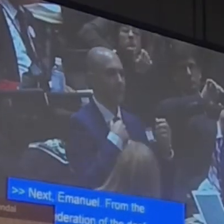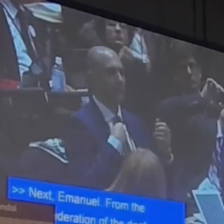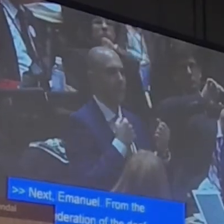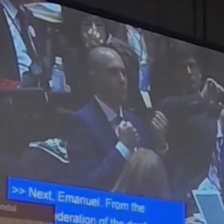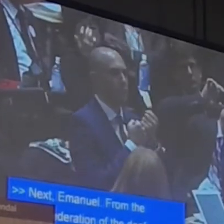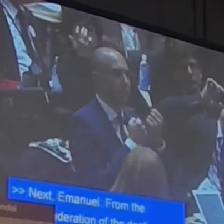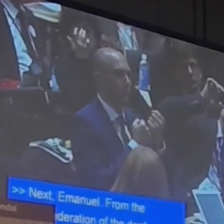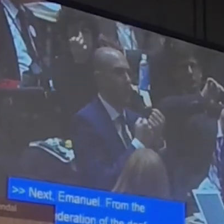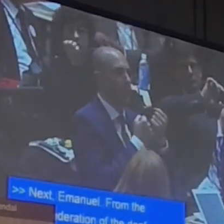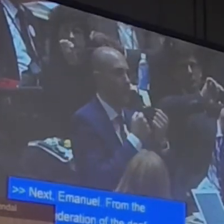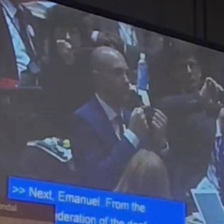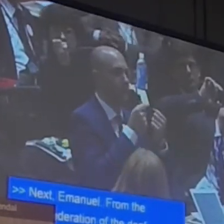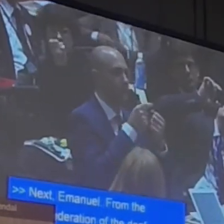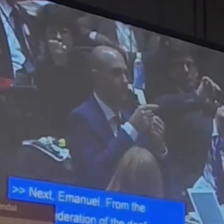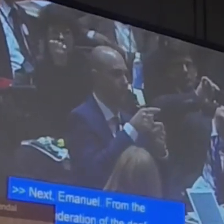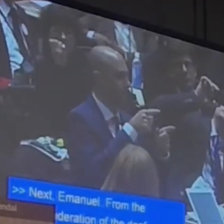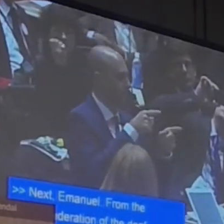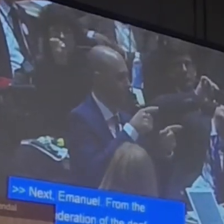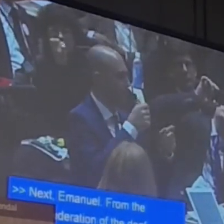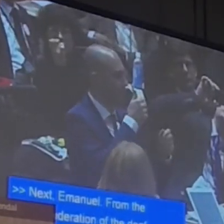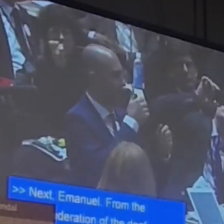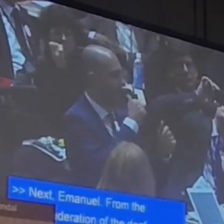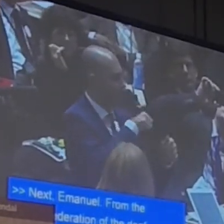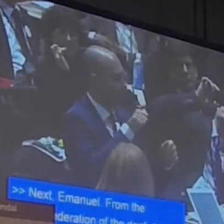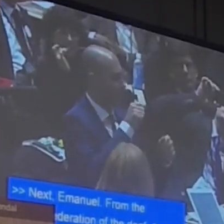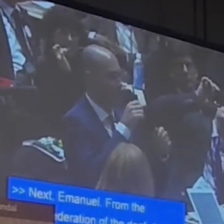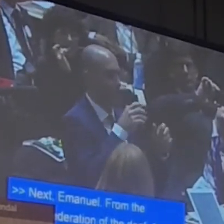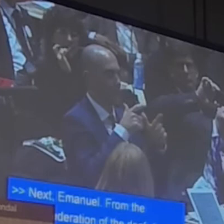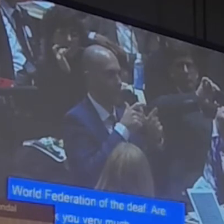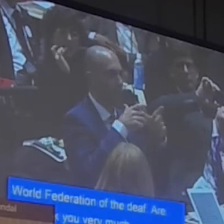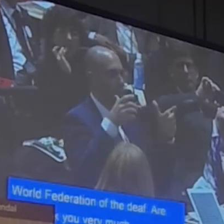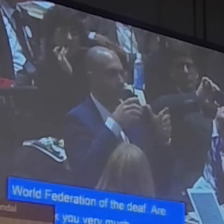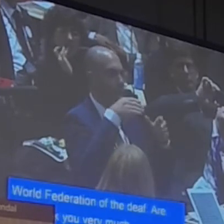thank you very much for talking about the topic of drr